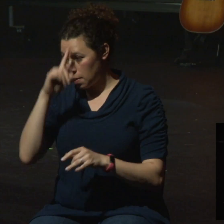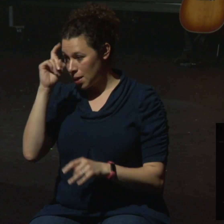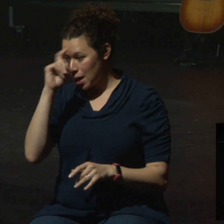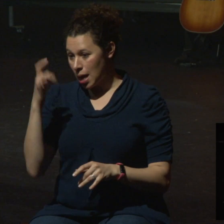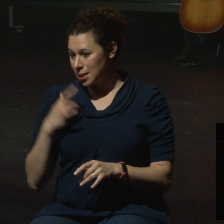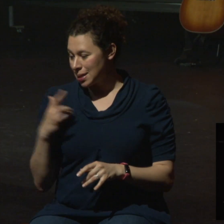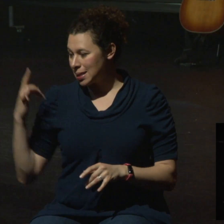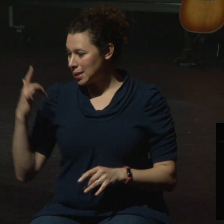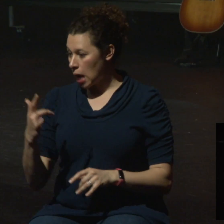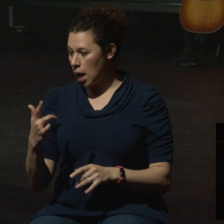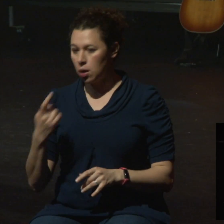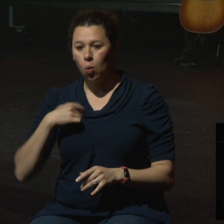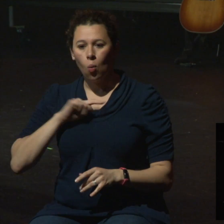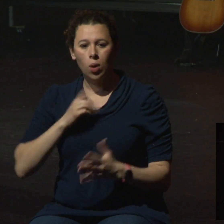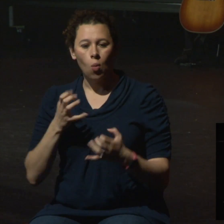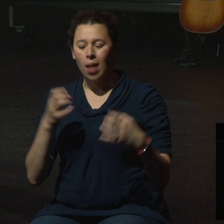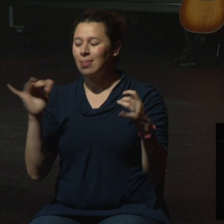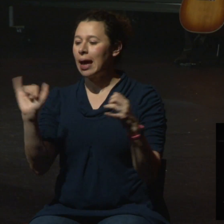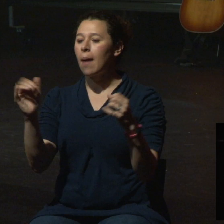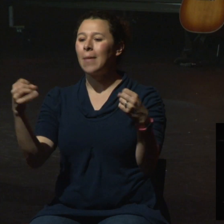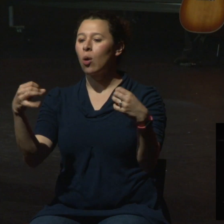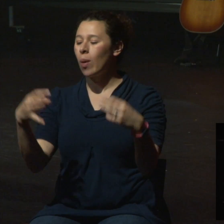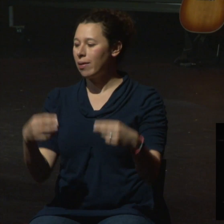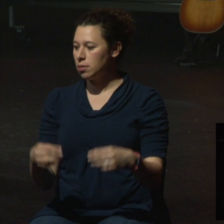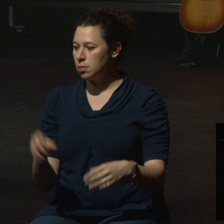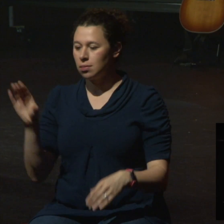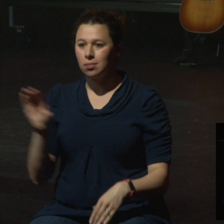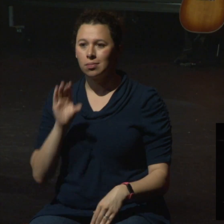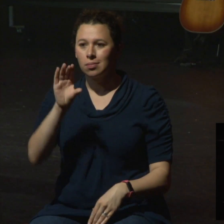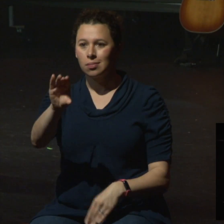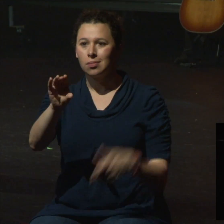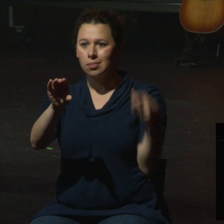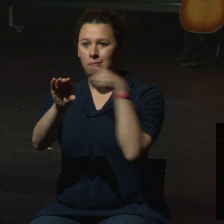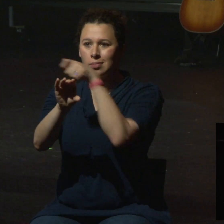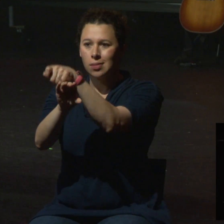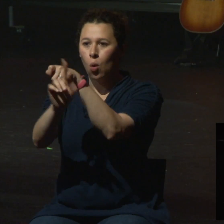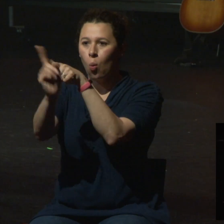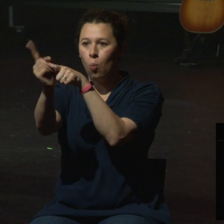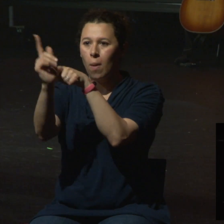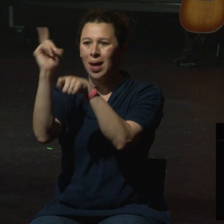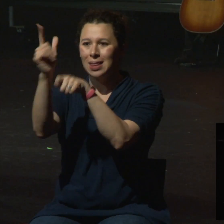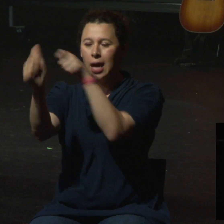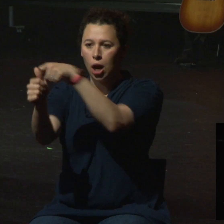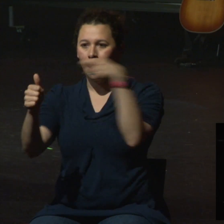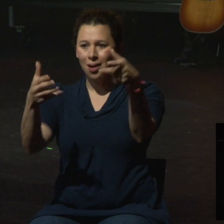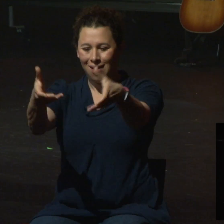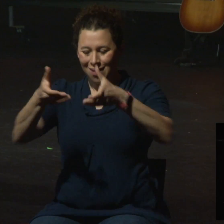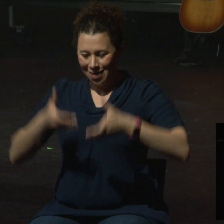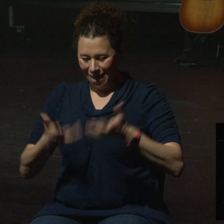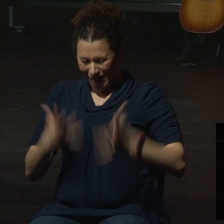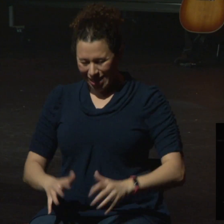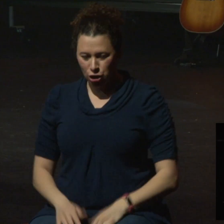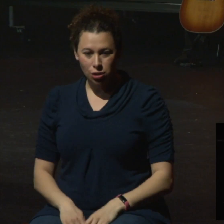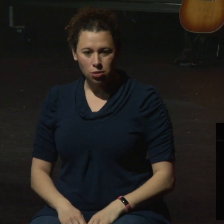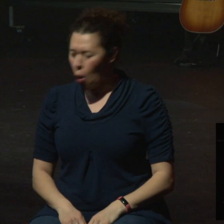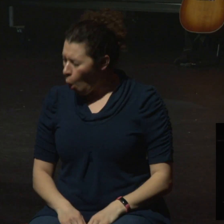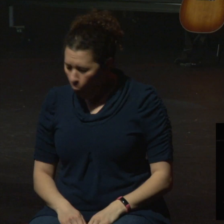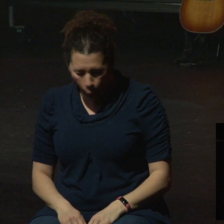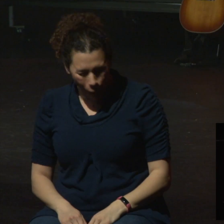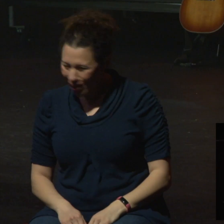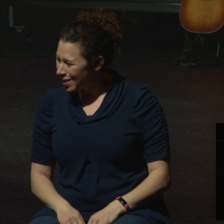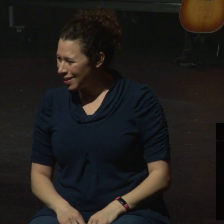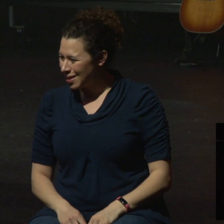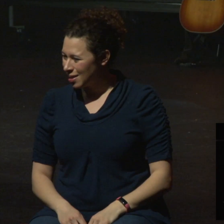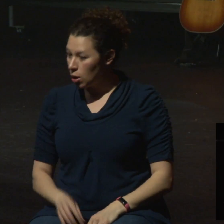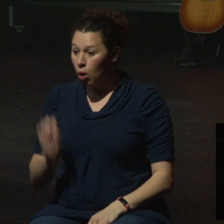microwave, instant, pop, pop, pop. No. Don't run out here thinking that since God gave you a clear mission and vision